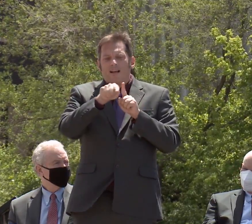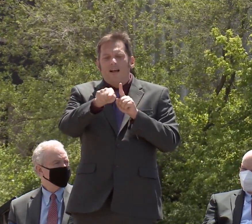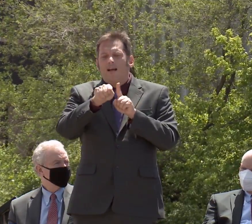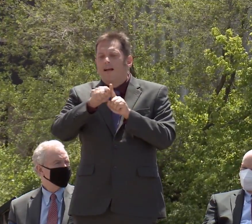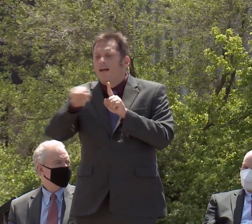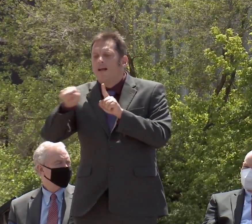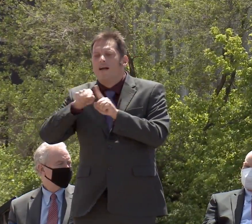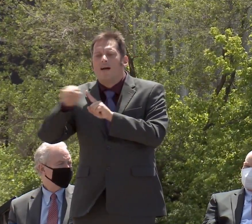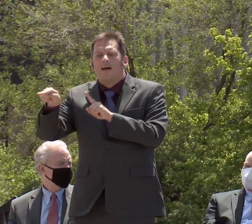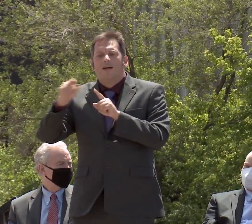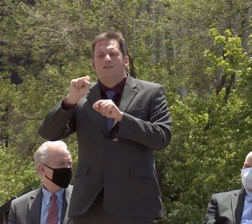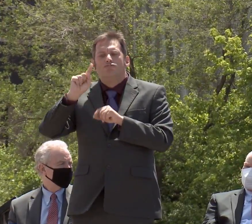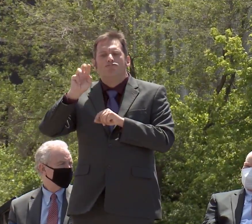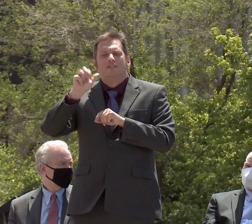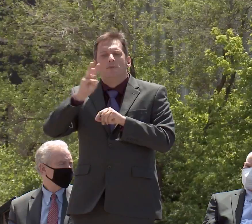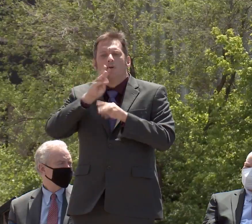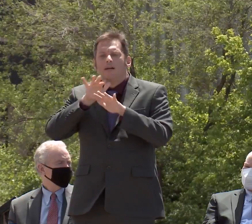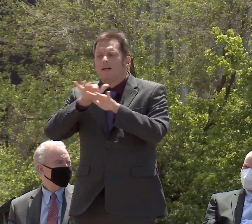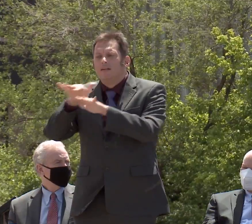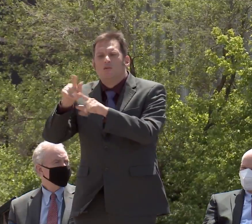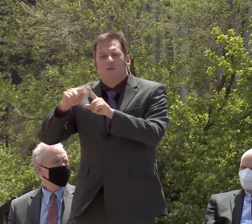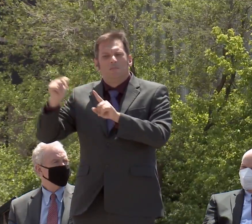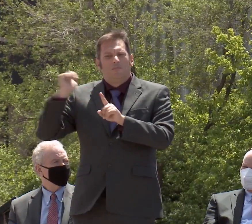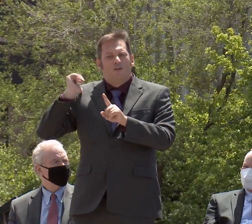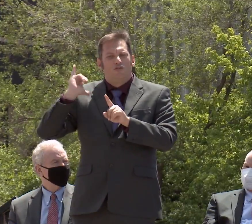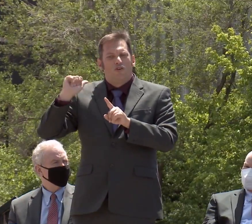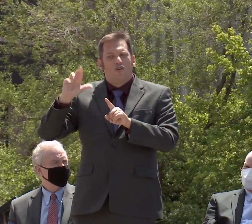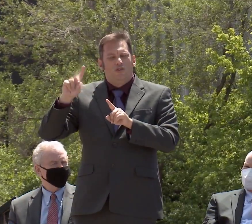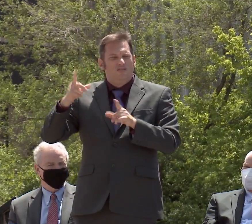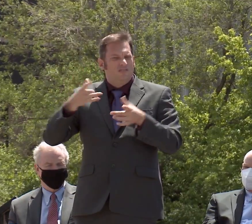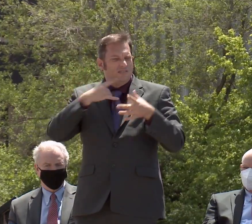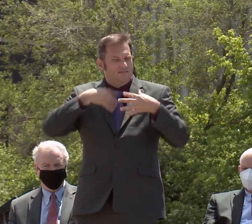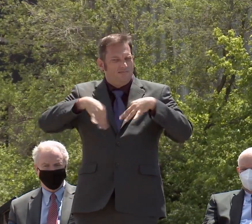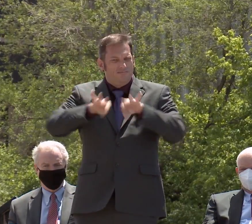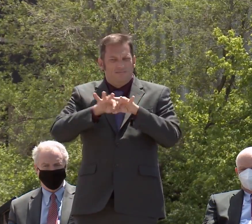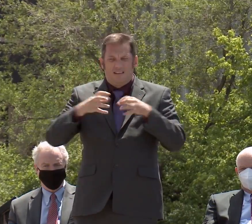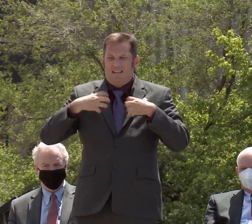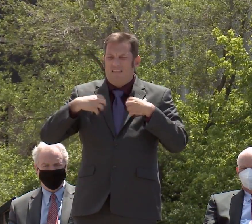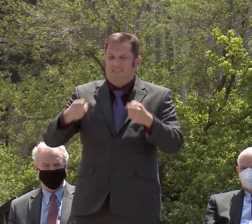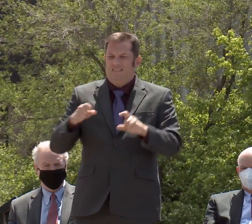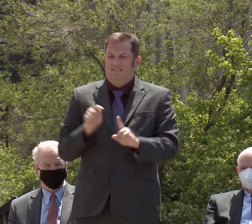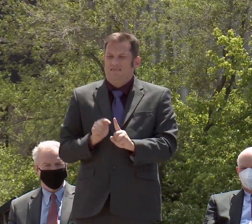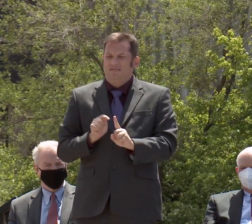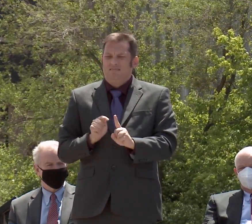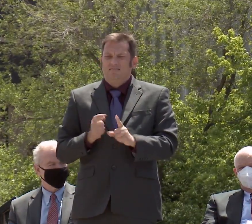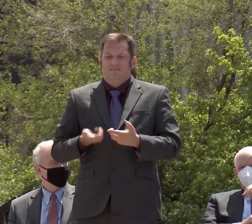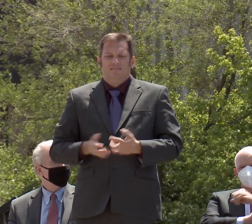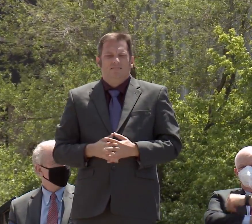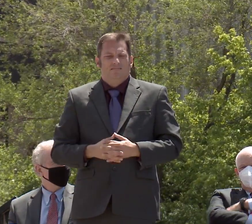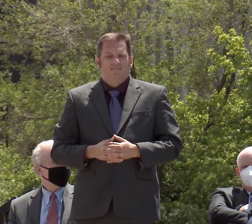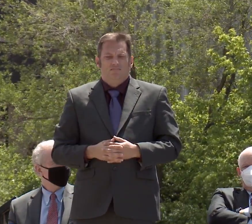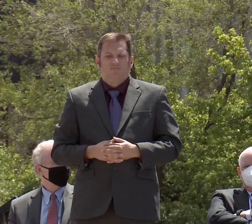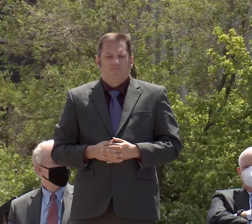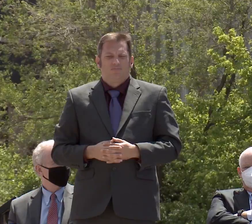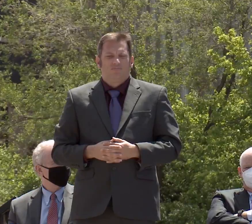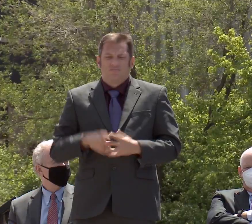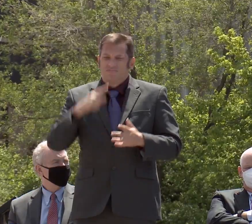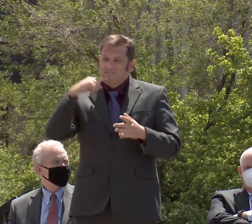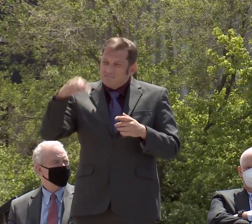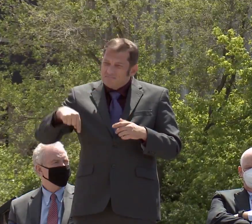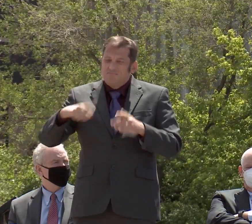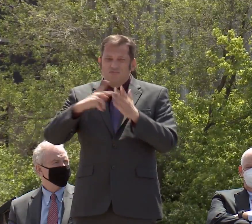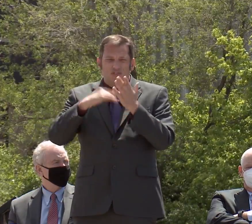of the health of this area, and this project is huge. I'll tell you, it would not have happened without